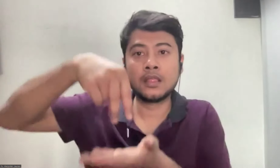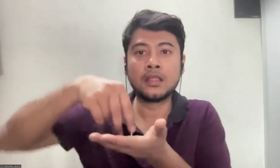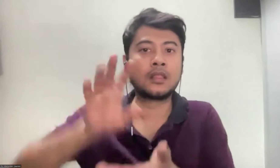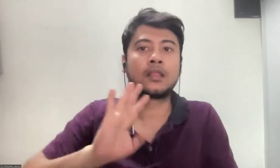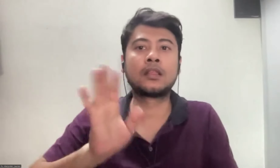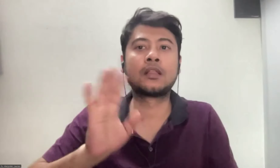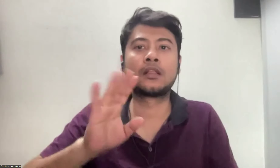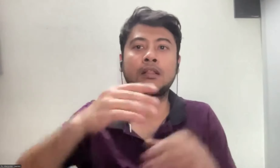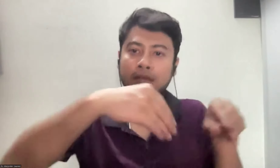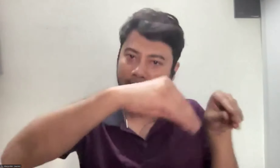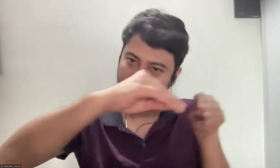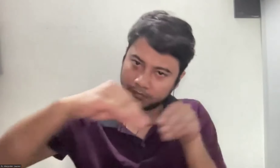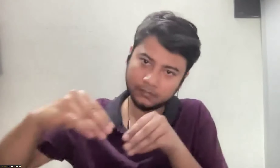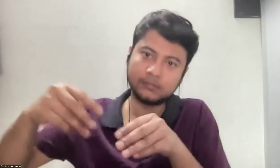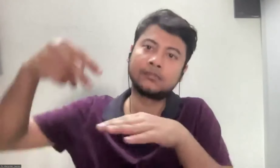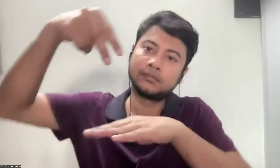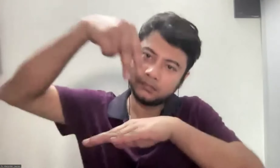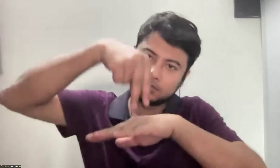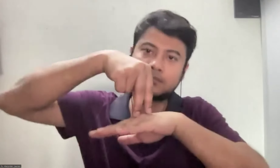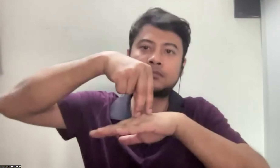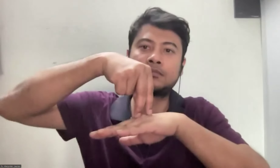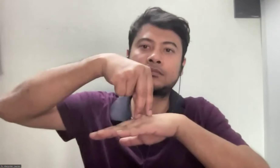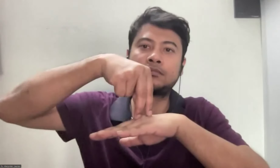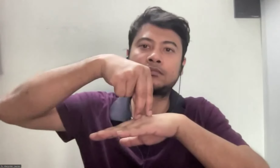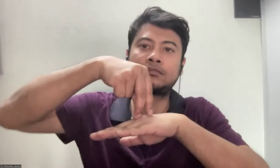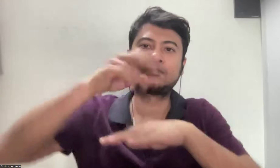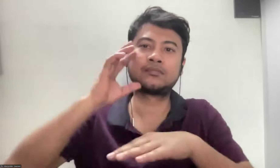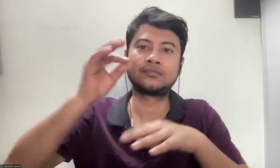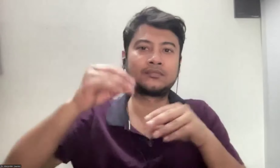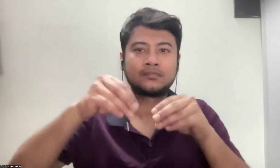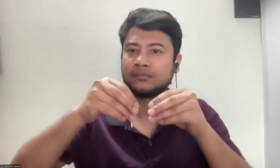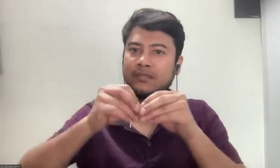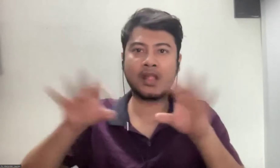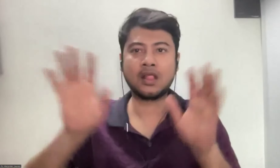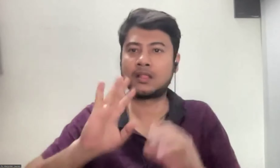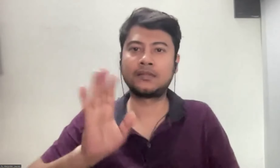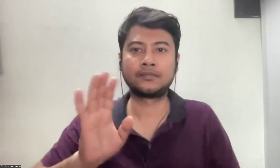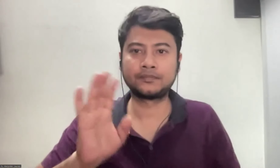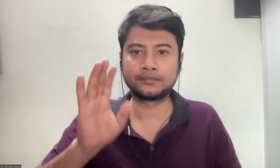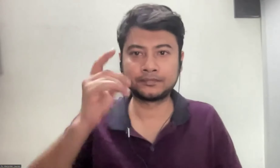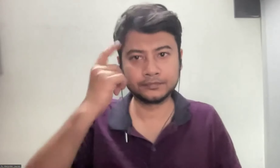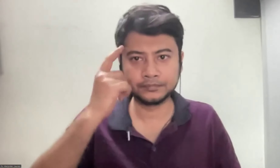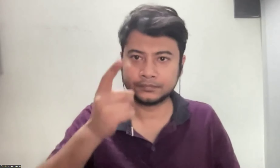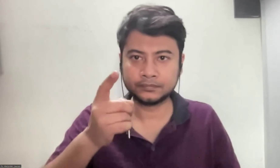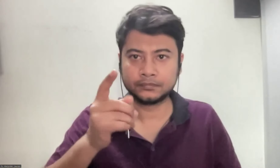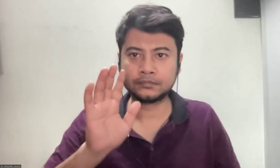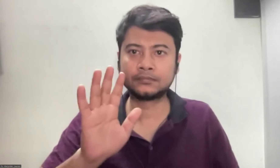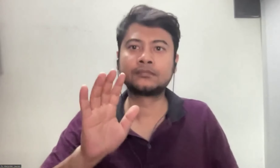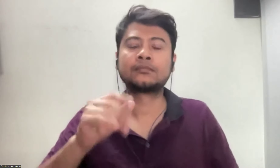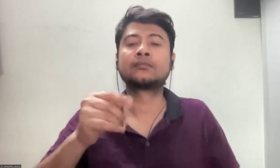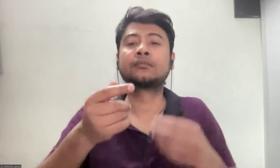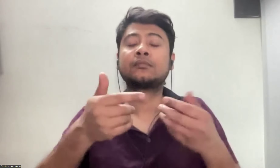you a sample, or it can be made of cloth, or kusha grass. You have that KUSHA, kusha